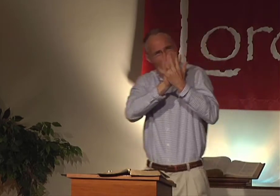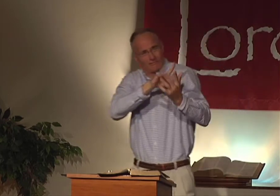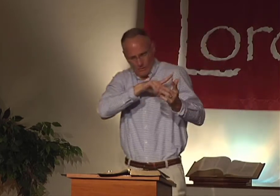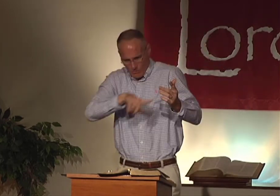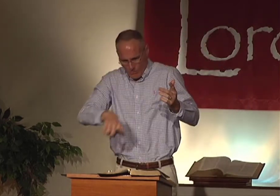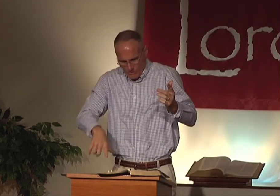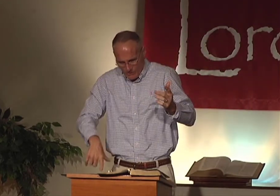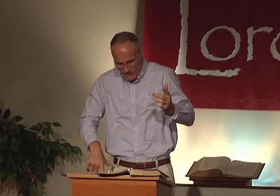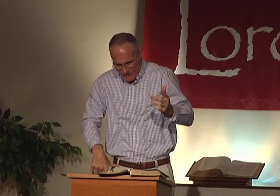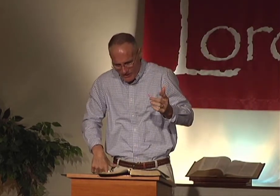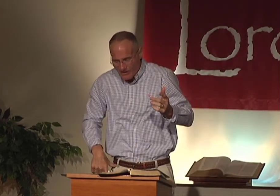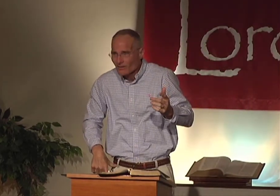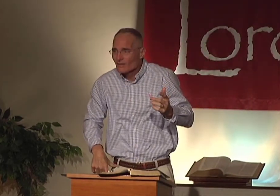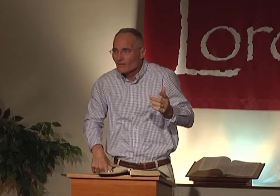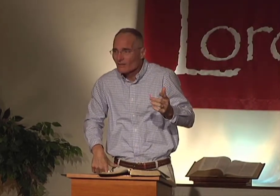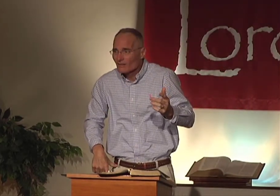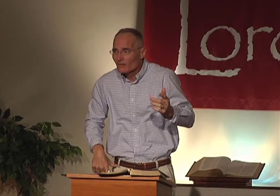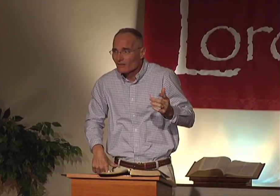spiritual maturity, that intimacy with the Lord,